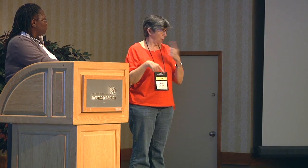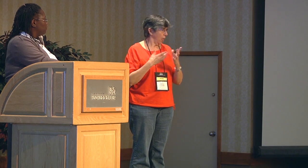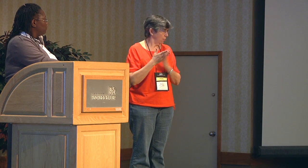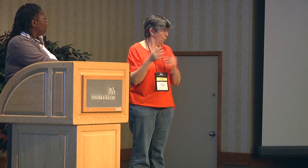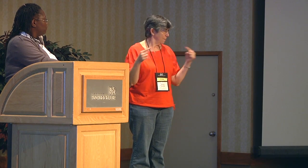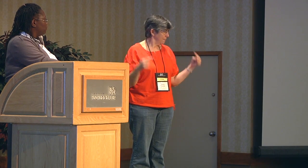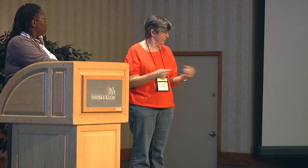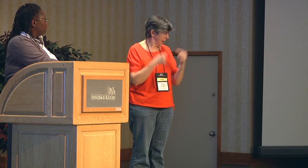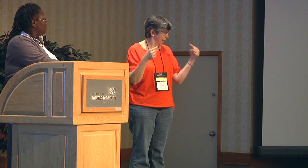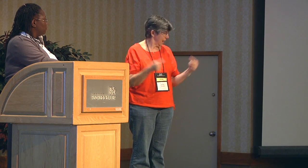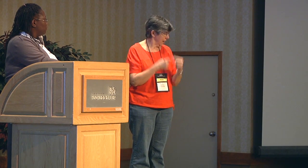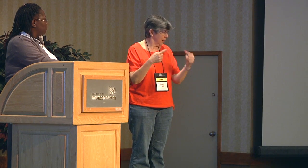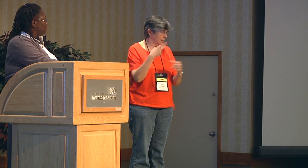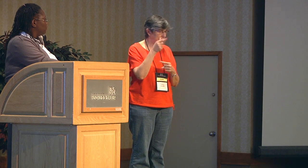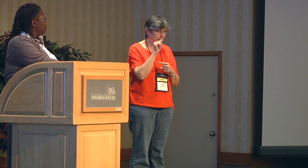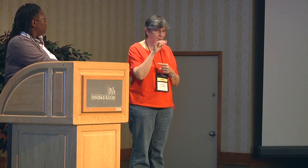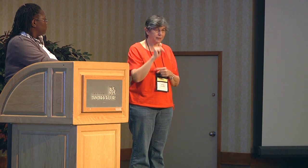automatically.